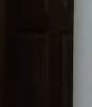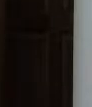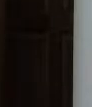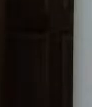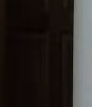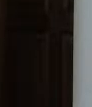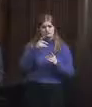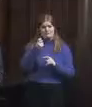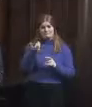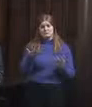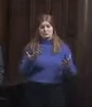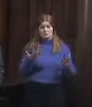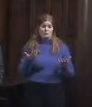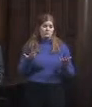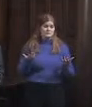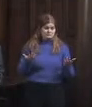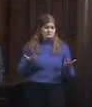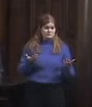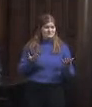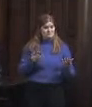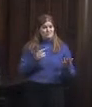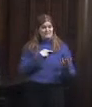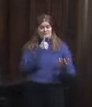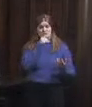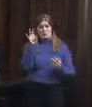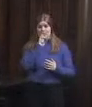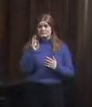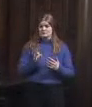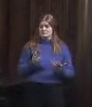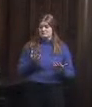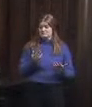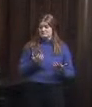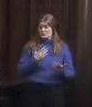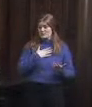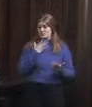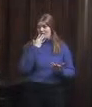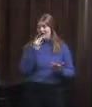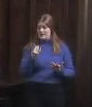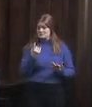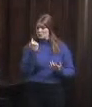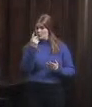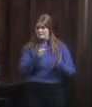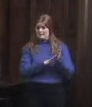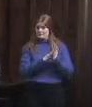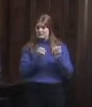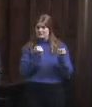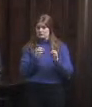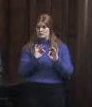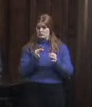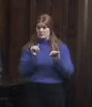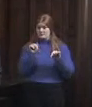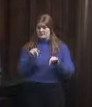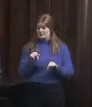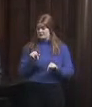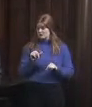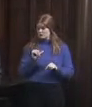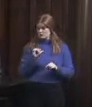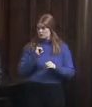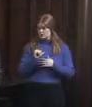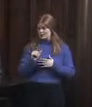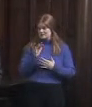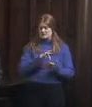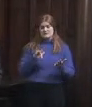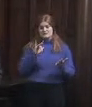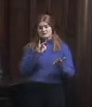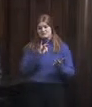trip. So I suppose the first question I would like to ask one of our members of the steering group who are